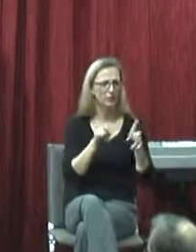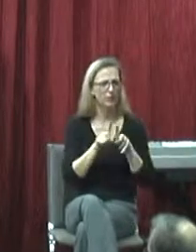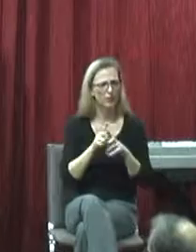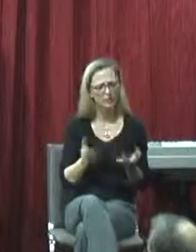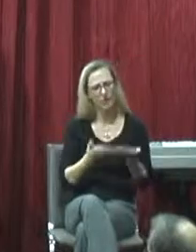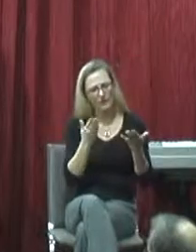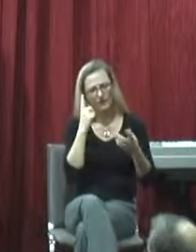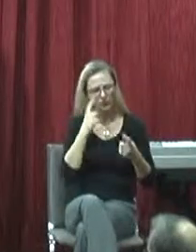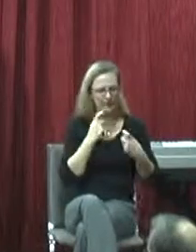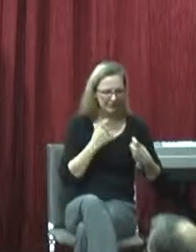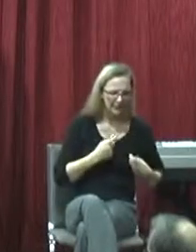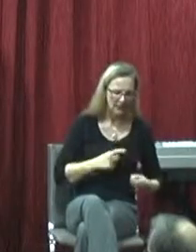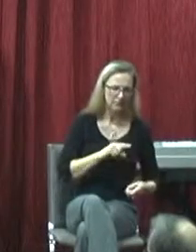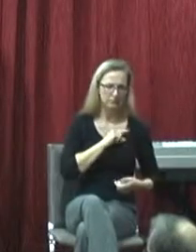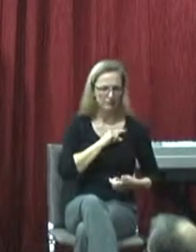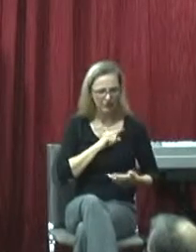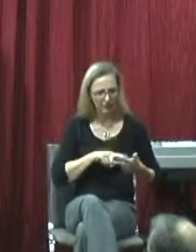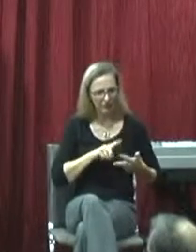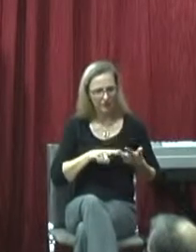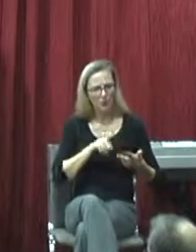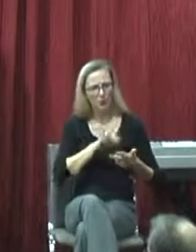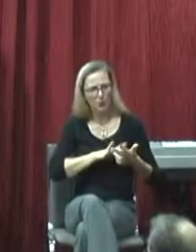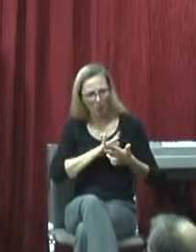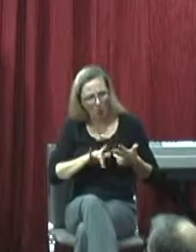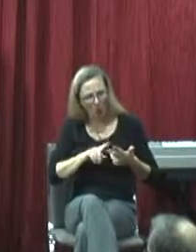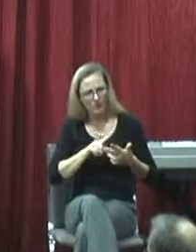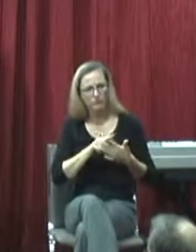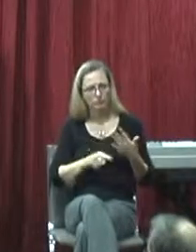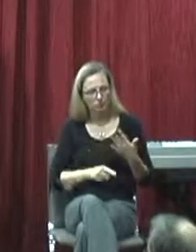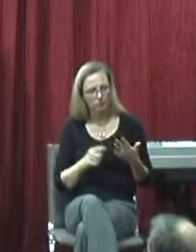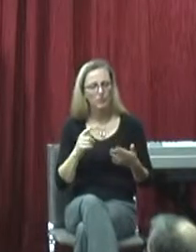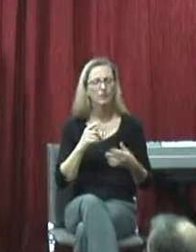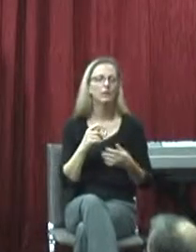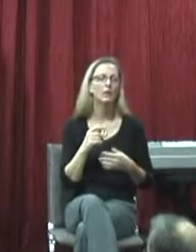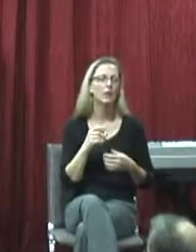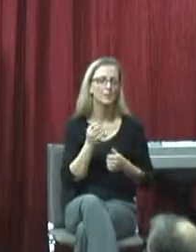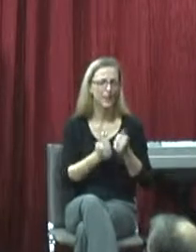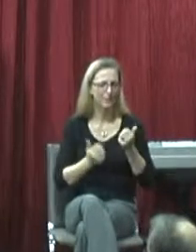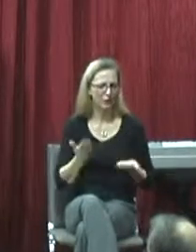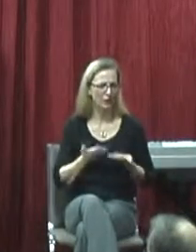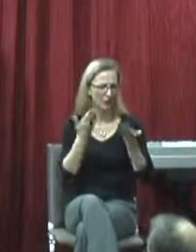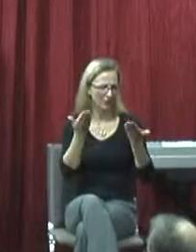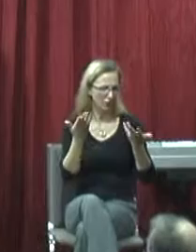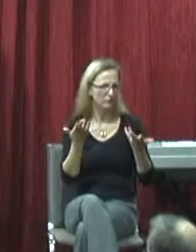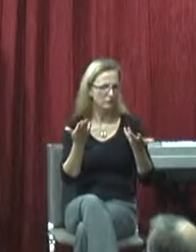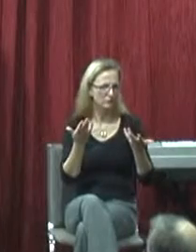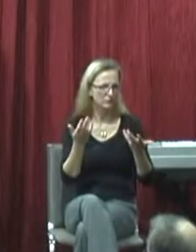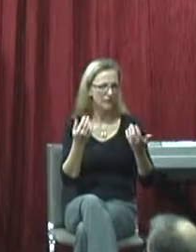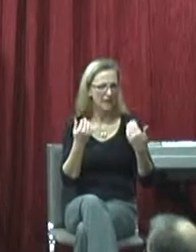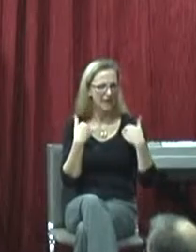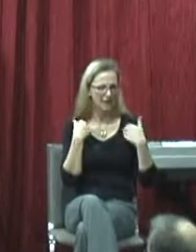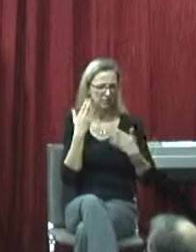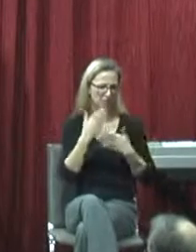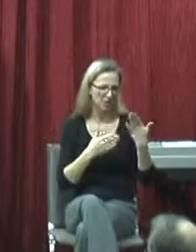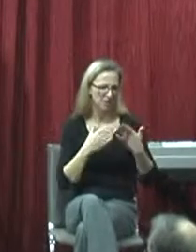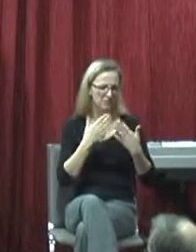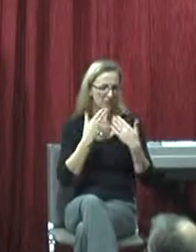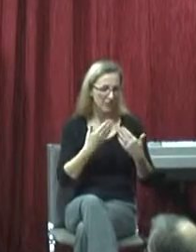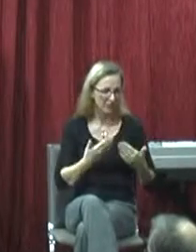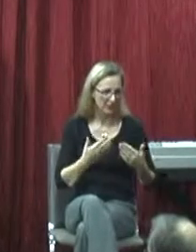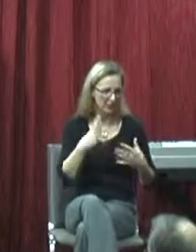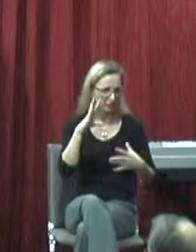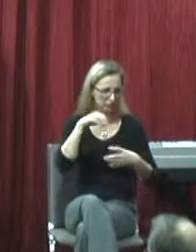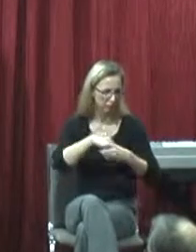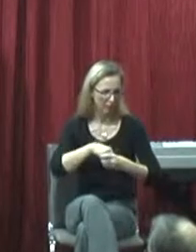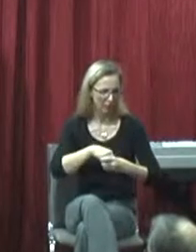for sin, for guilt, for atonement. But every offering that was made always had a component of thanksgiving along with